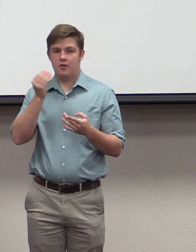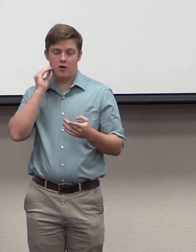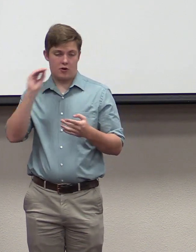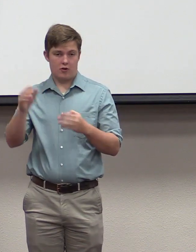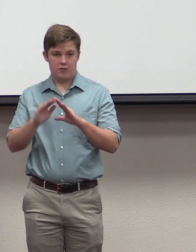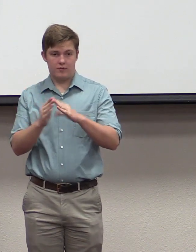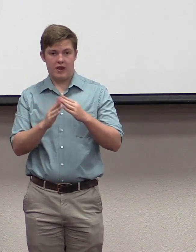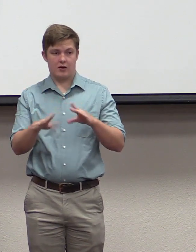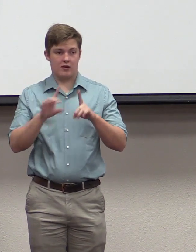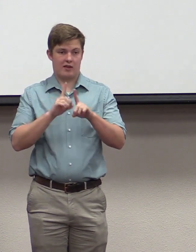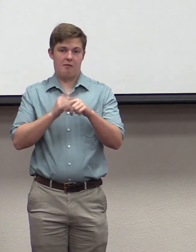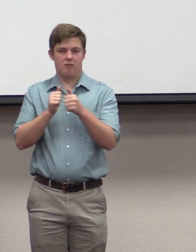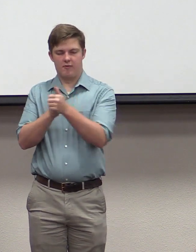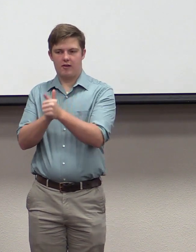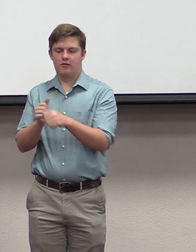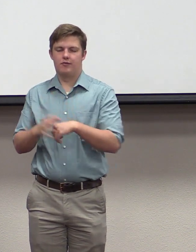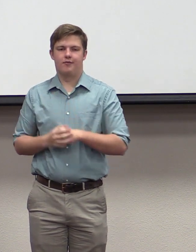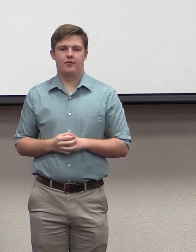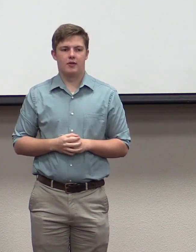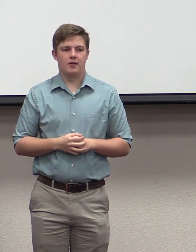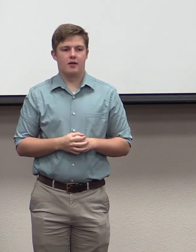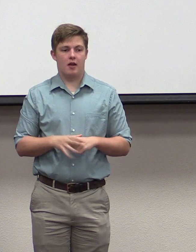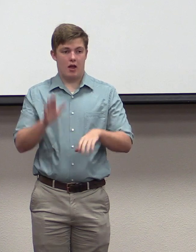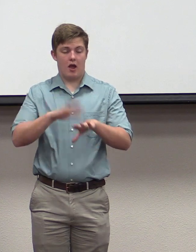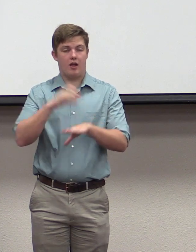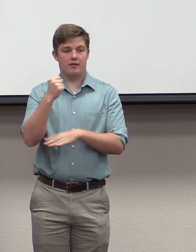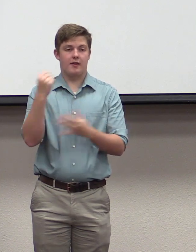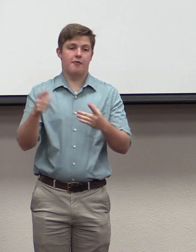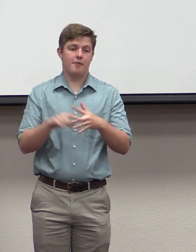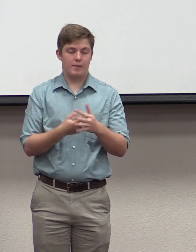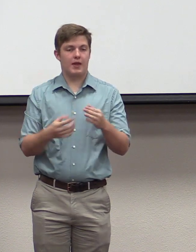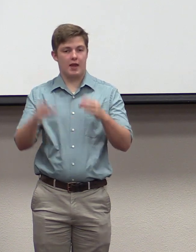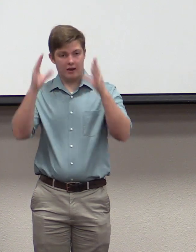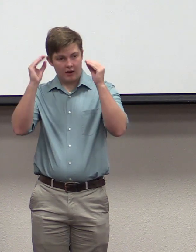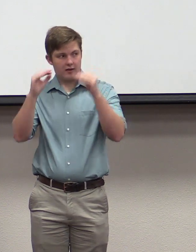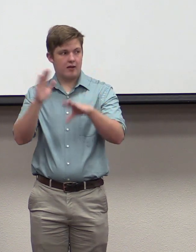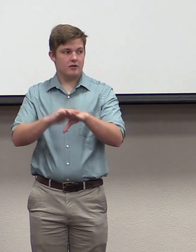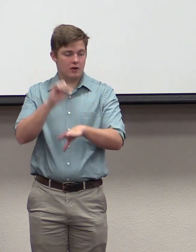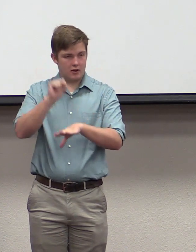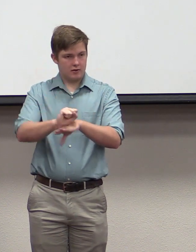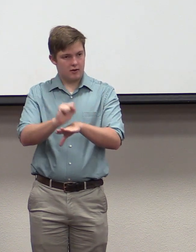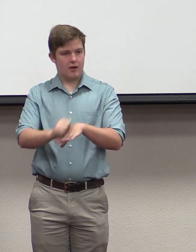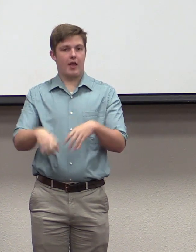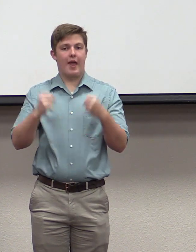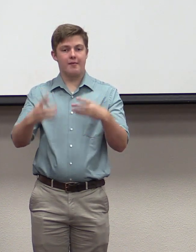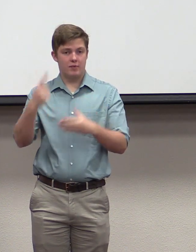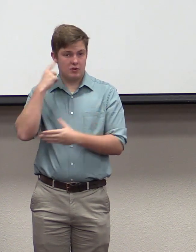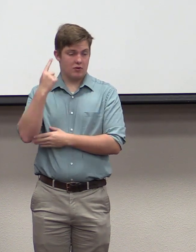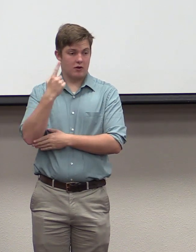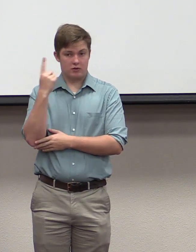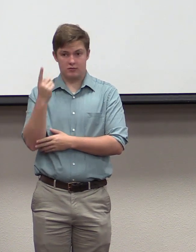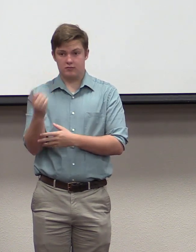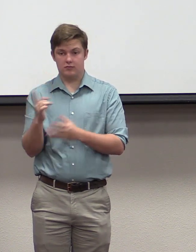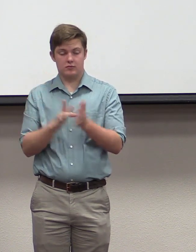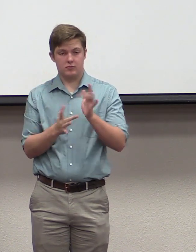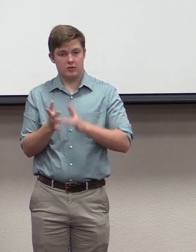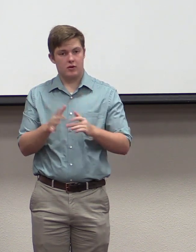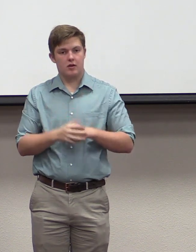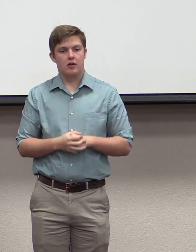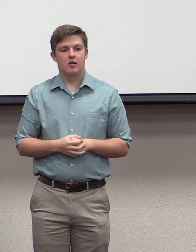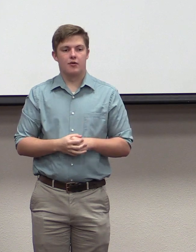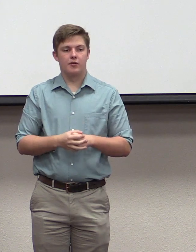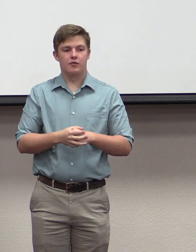disciples followed him. And on the Sabbath he began to teach in the synagogue, and many who heard him were